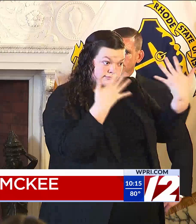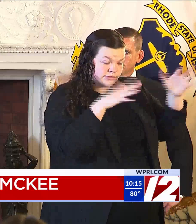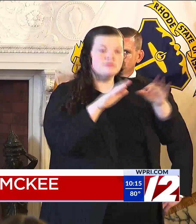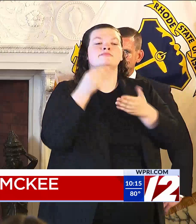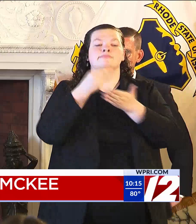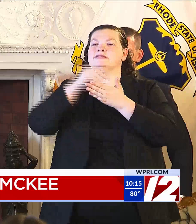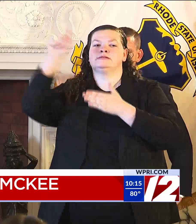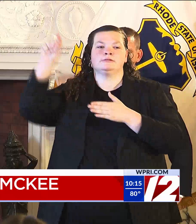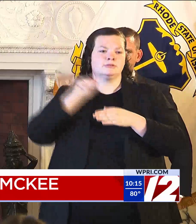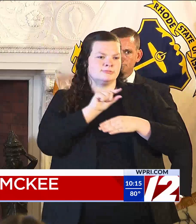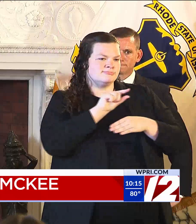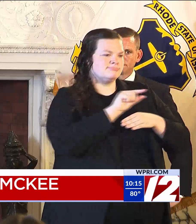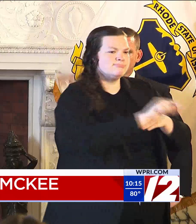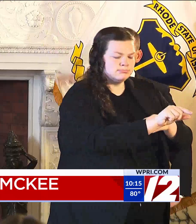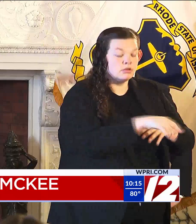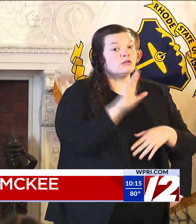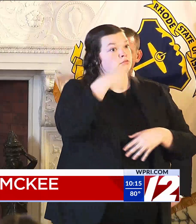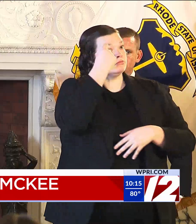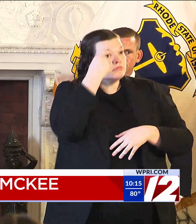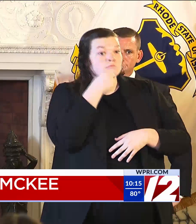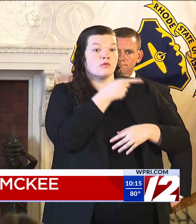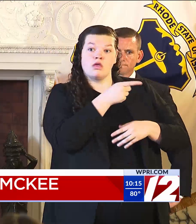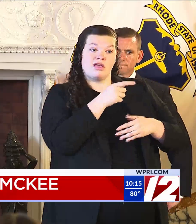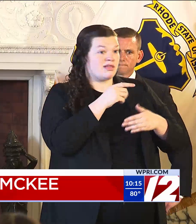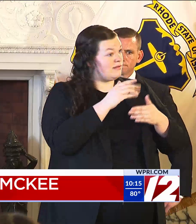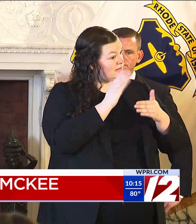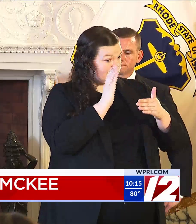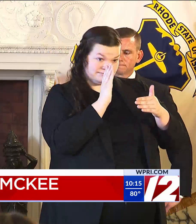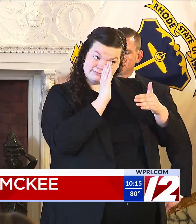And here's the good news about the new design.